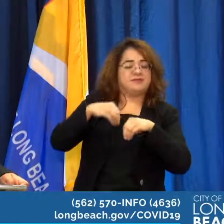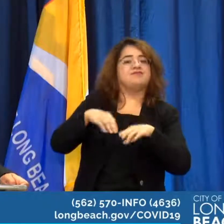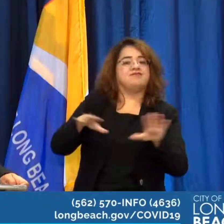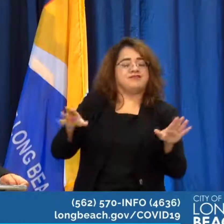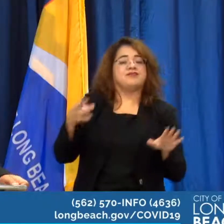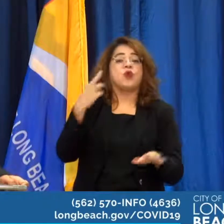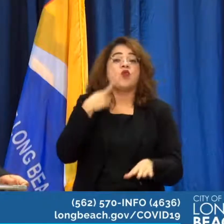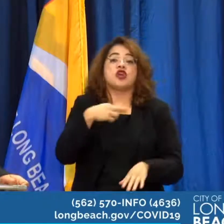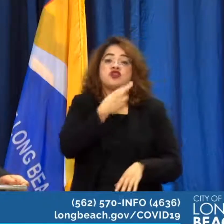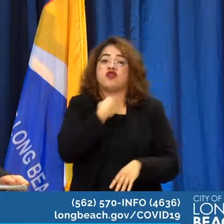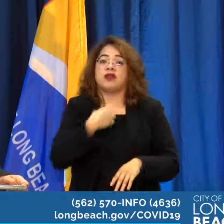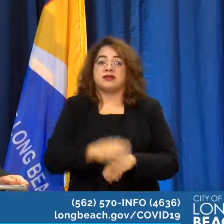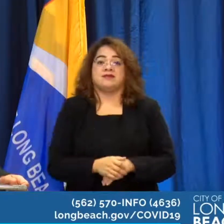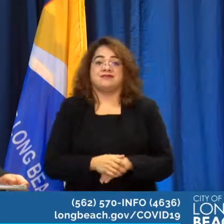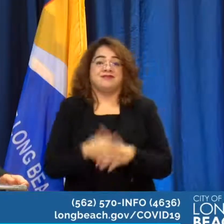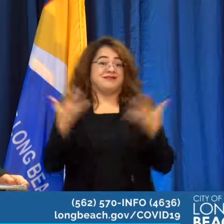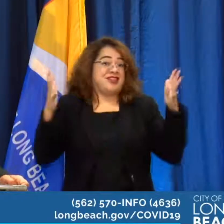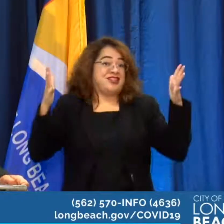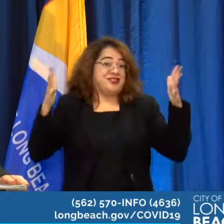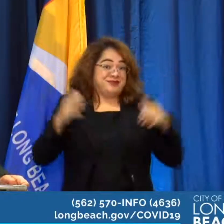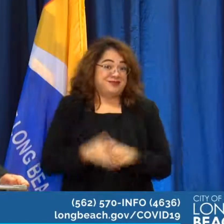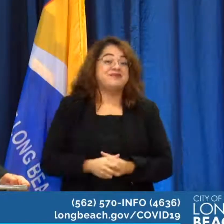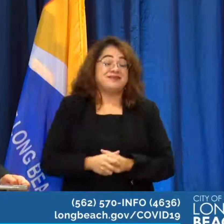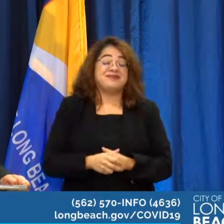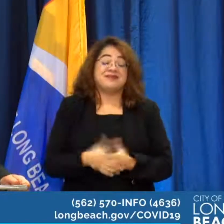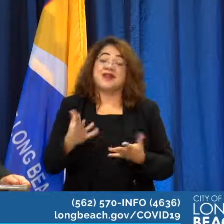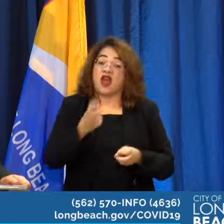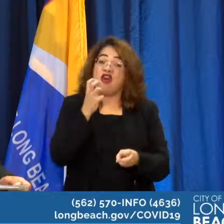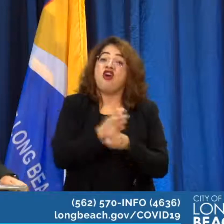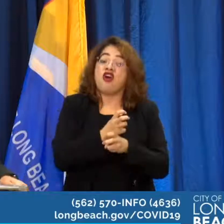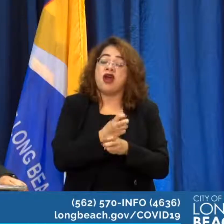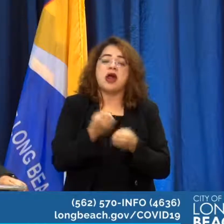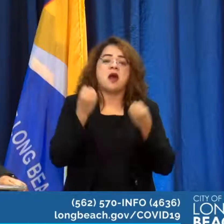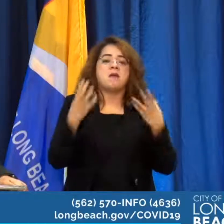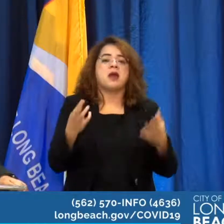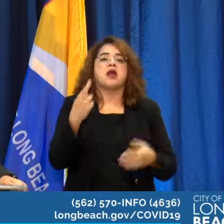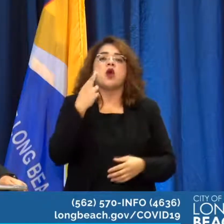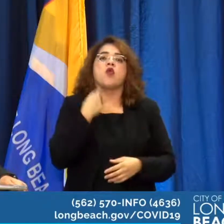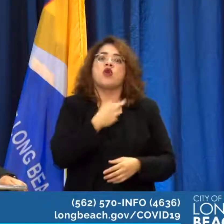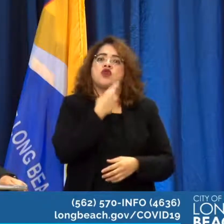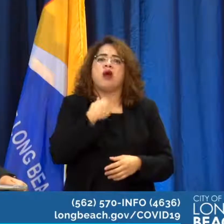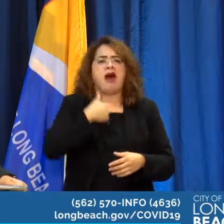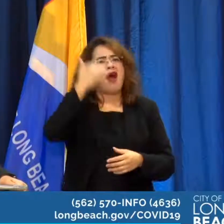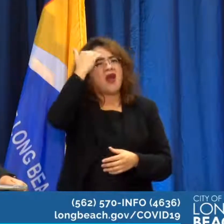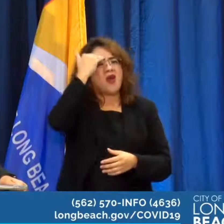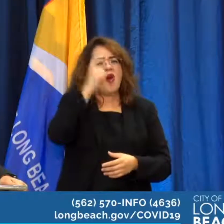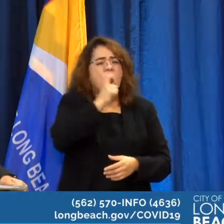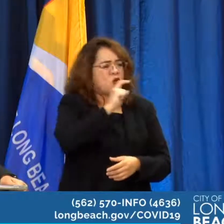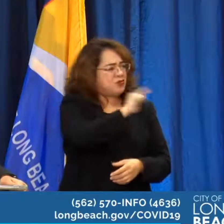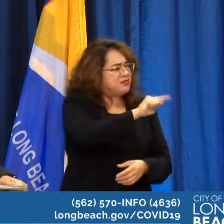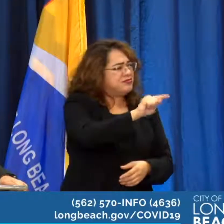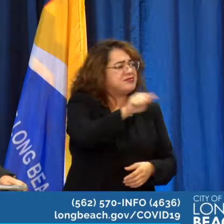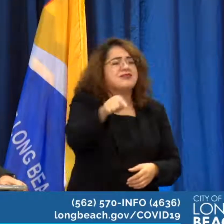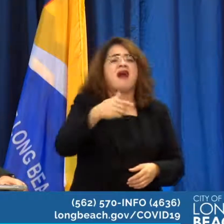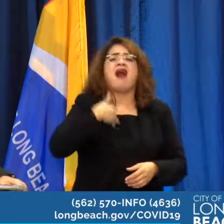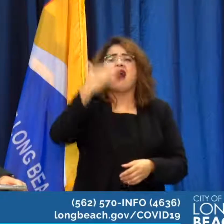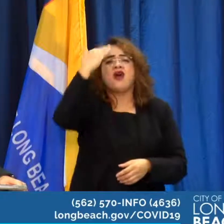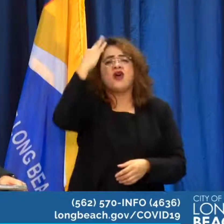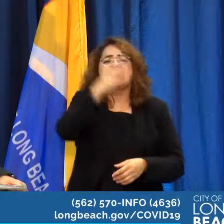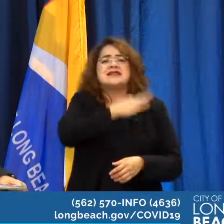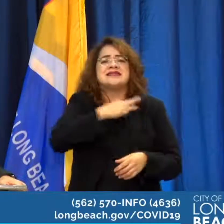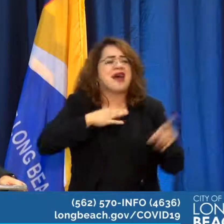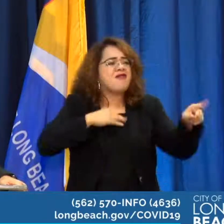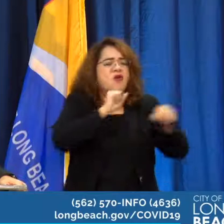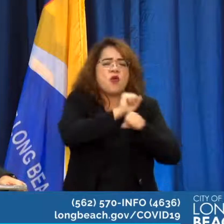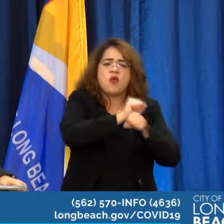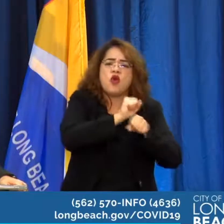very hard. I know many of these restaurant owners personally. I know the workers that are working so hard to